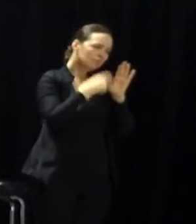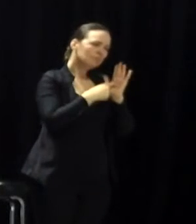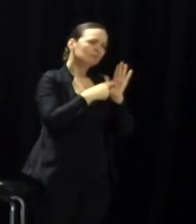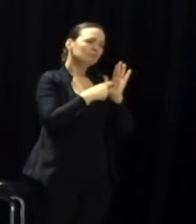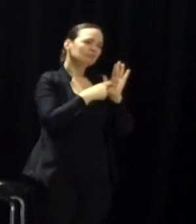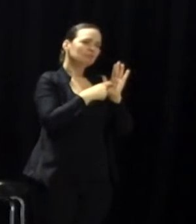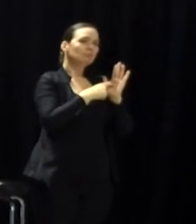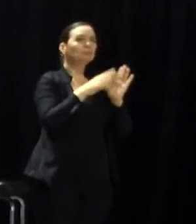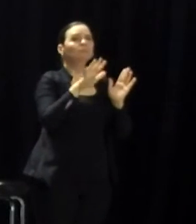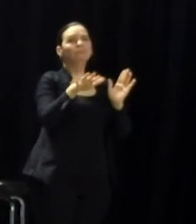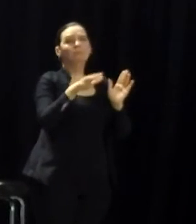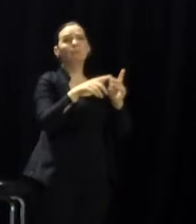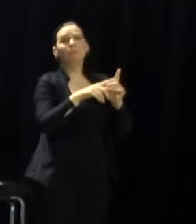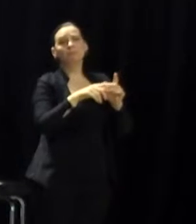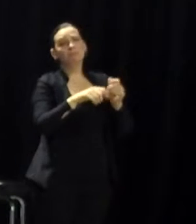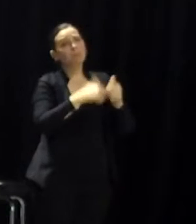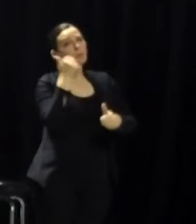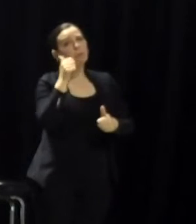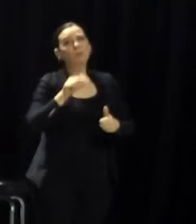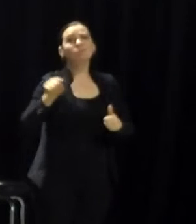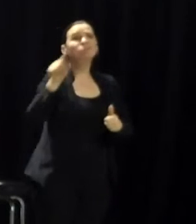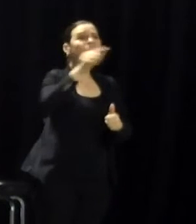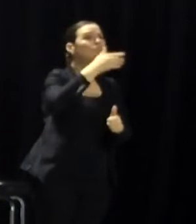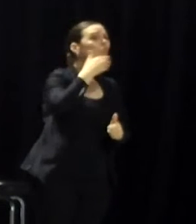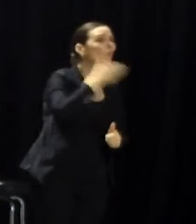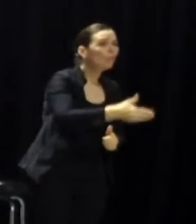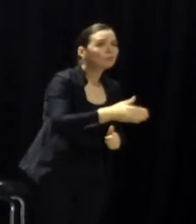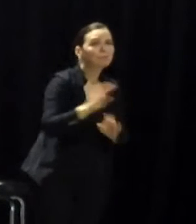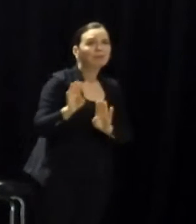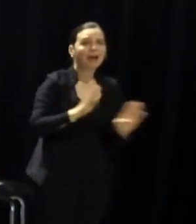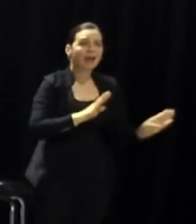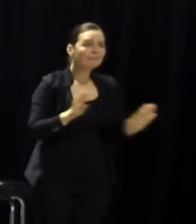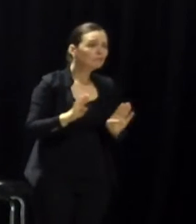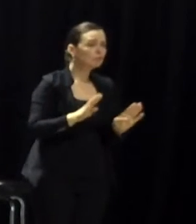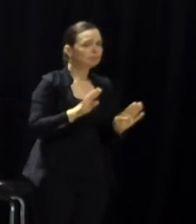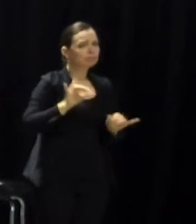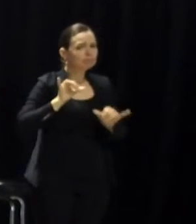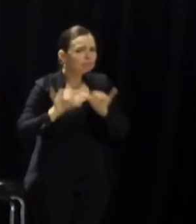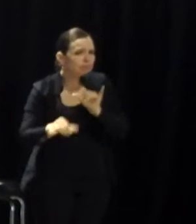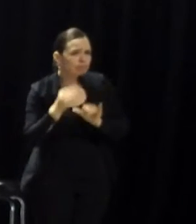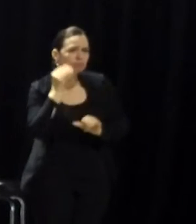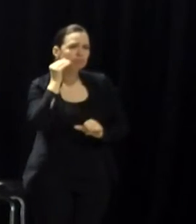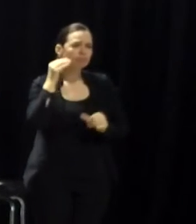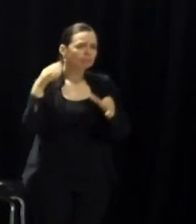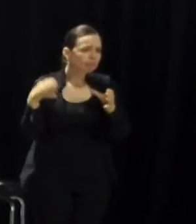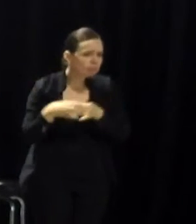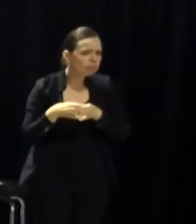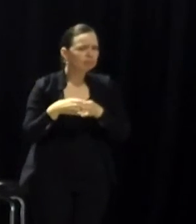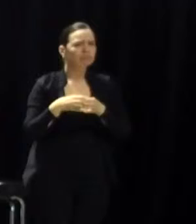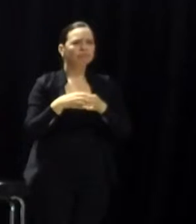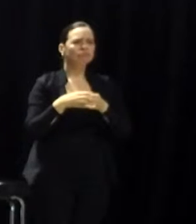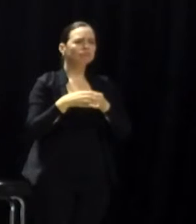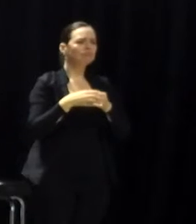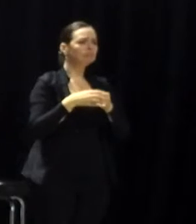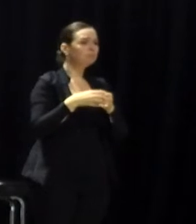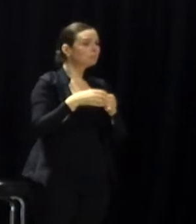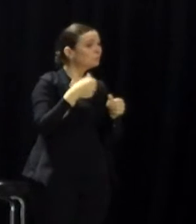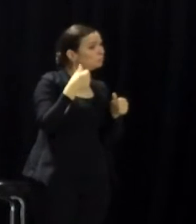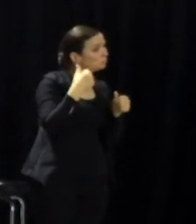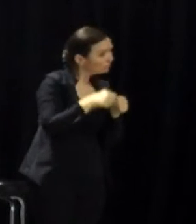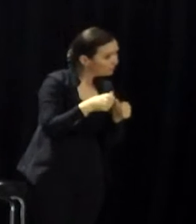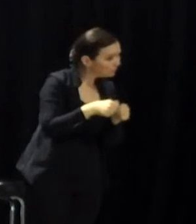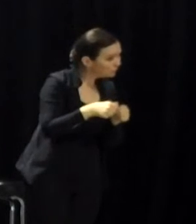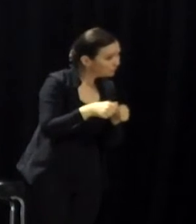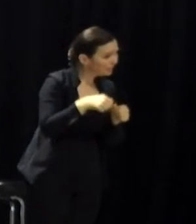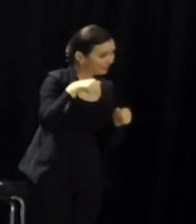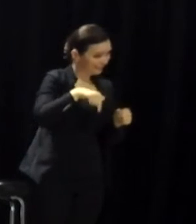so remember, right now, this is perfect territory for any virus. This is the season we get colds. This is the season